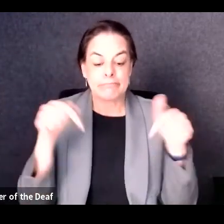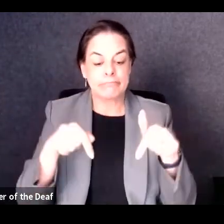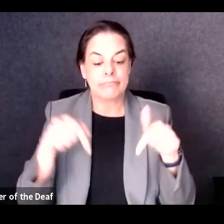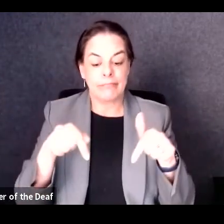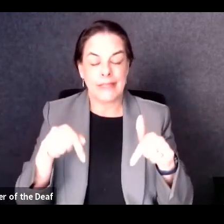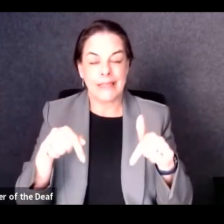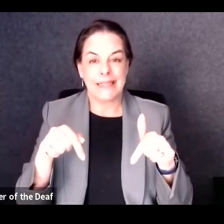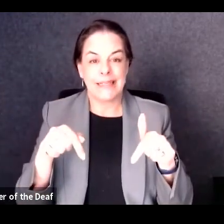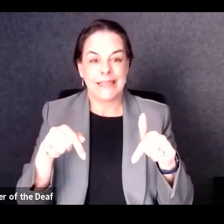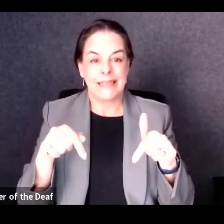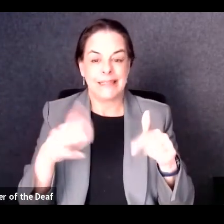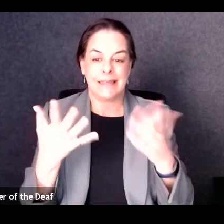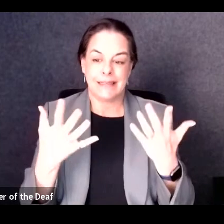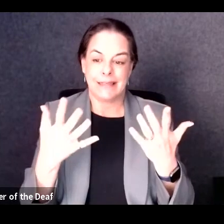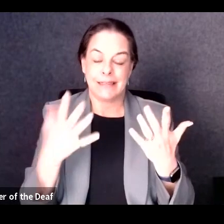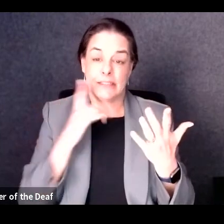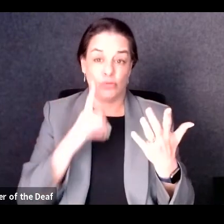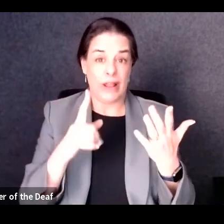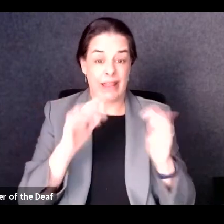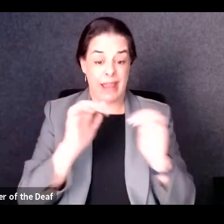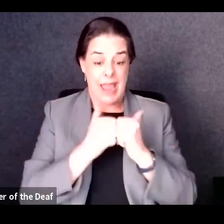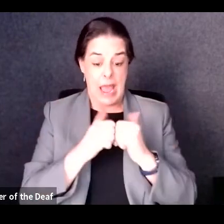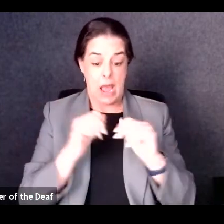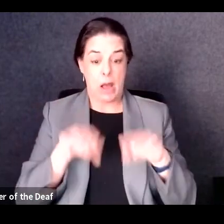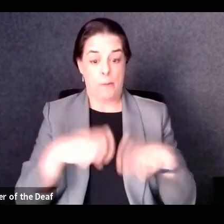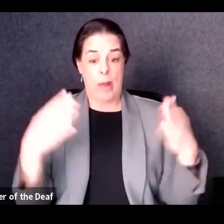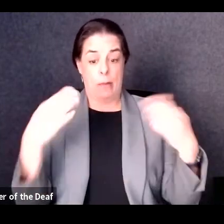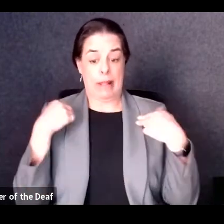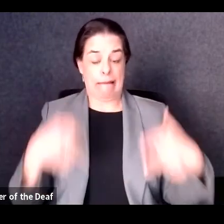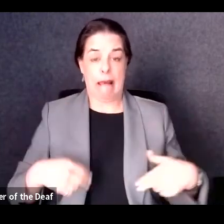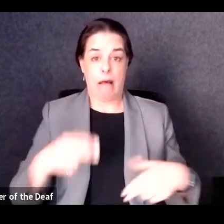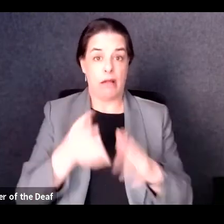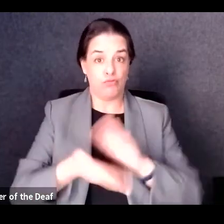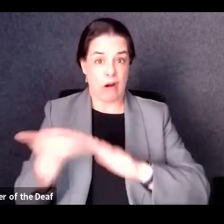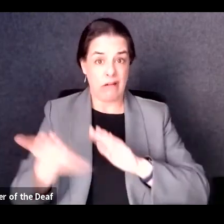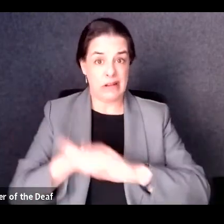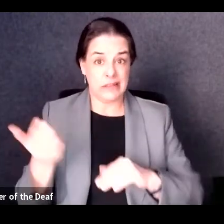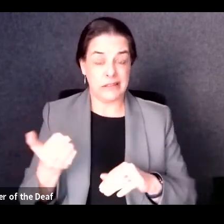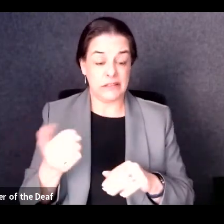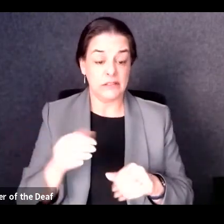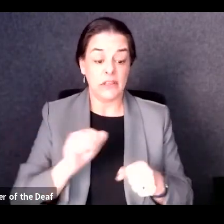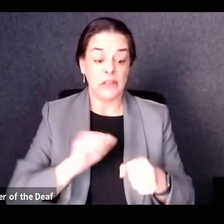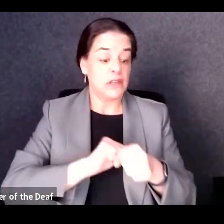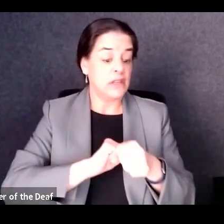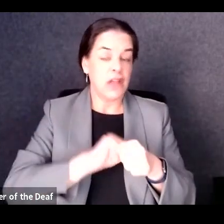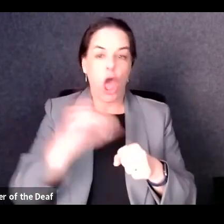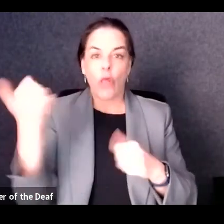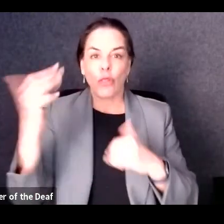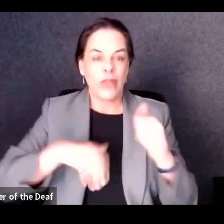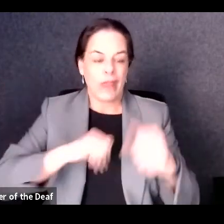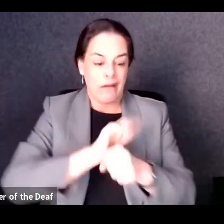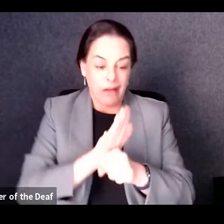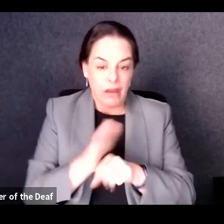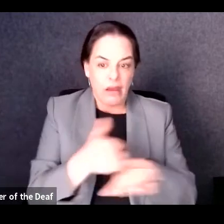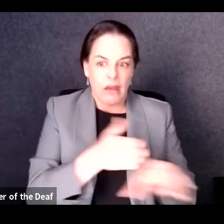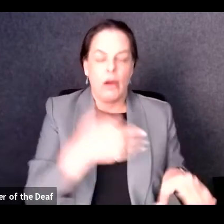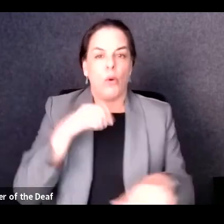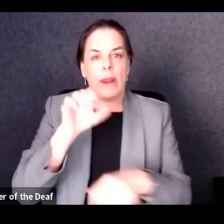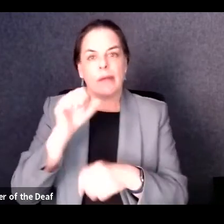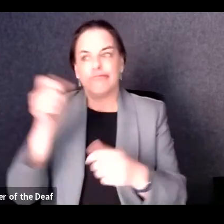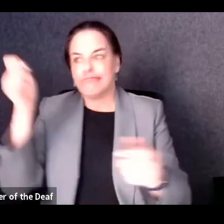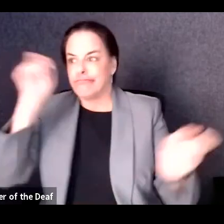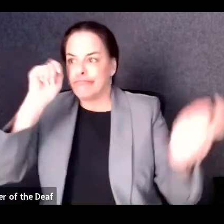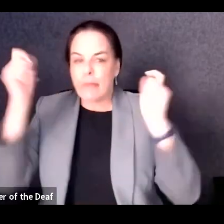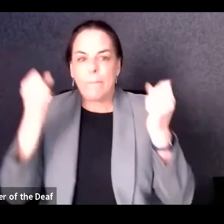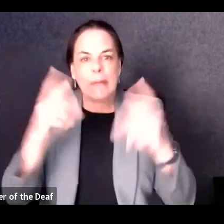a reflection of public health at its core. Outside COVID-19, we wear many hats and work with many organizations. In our